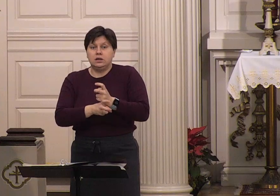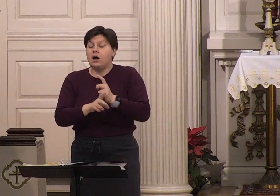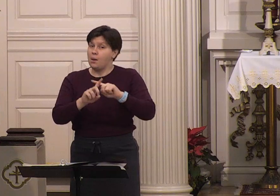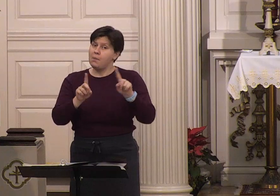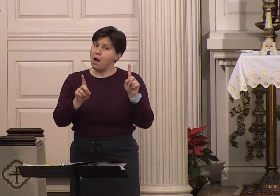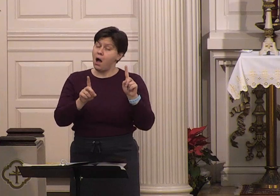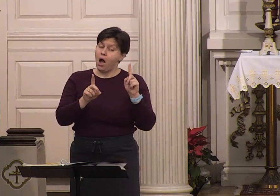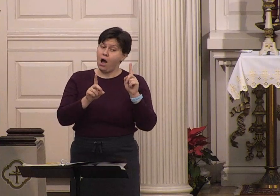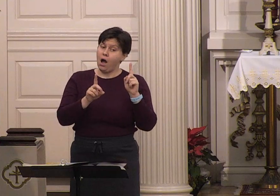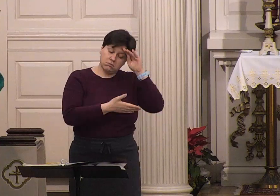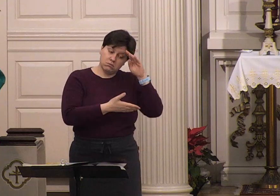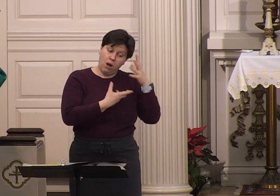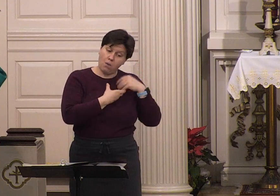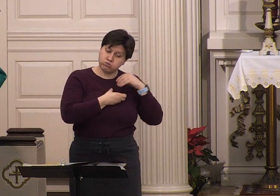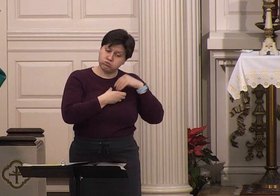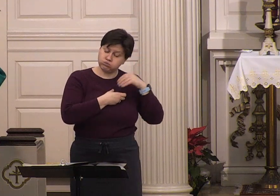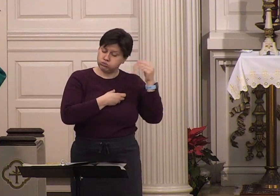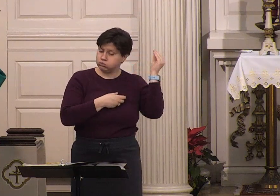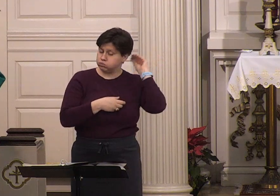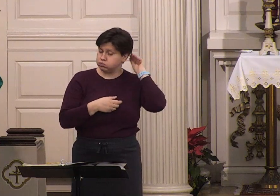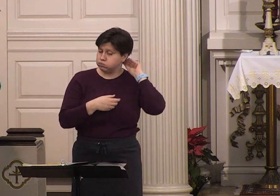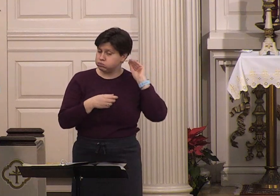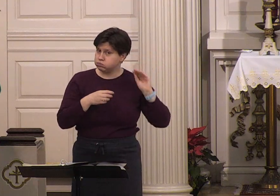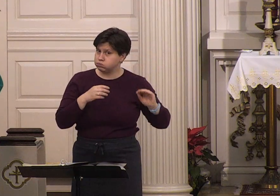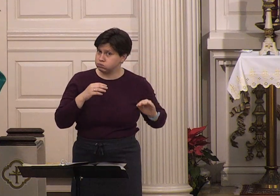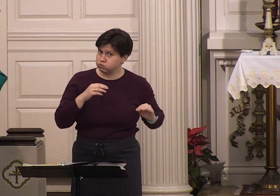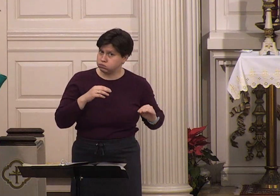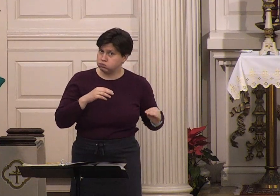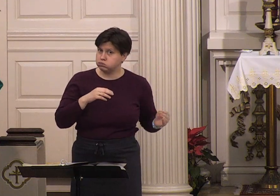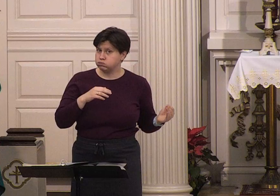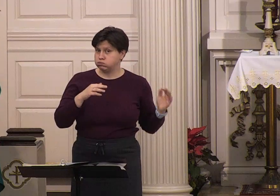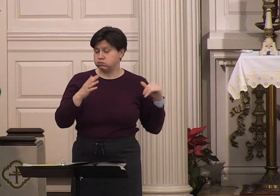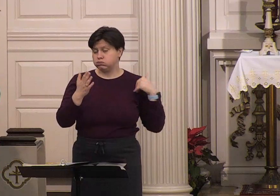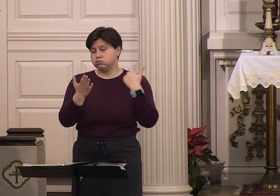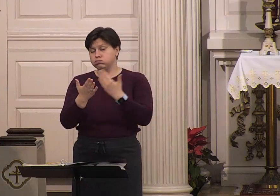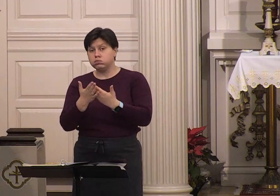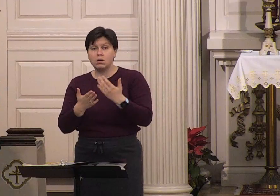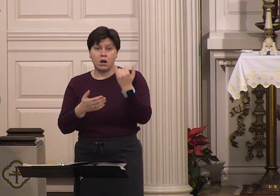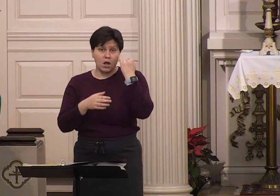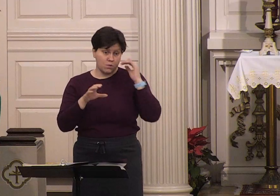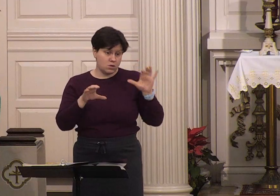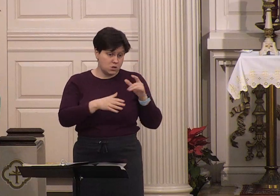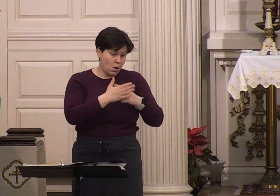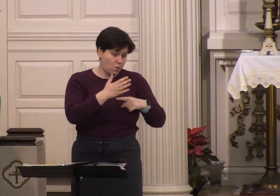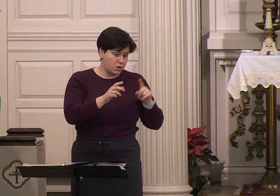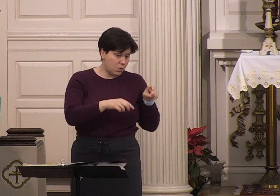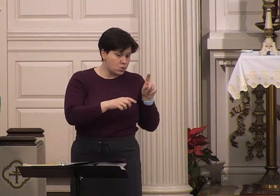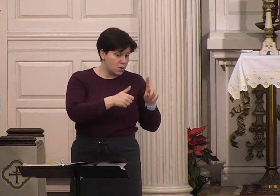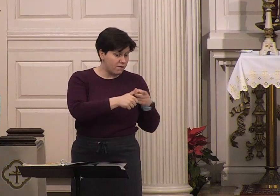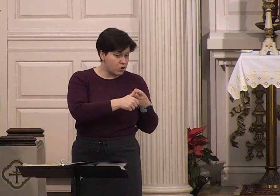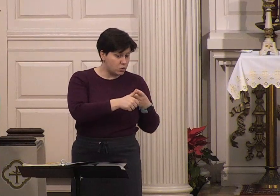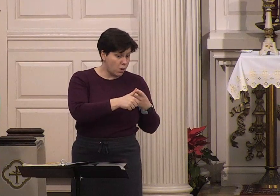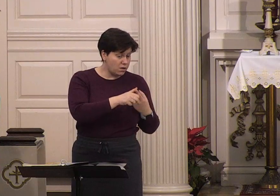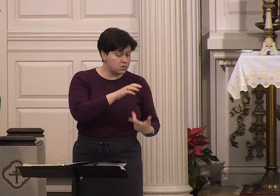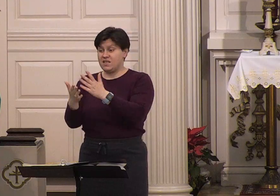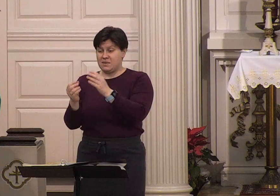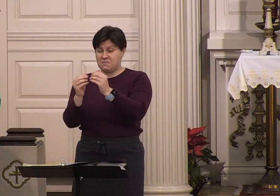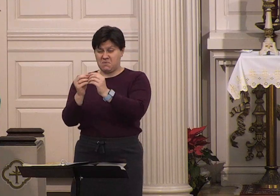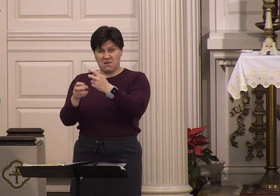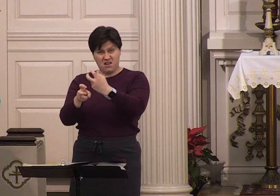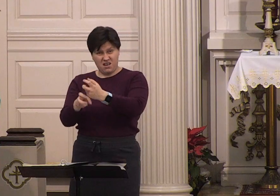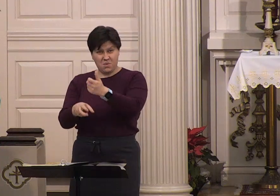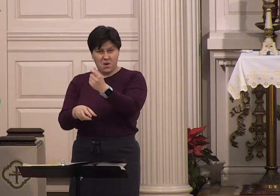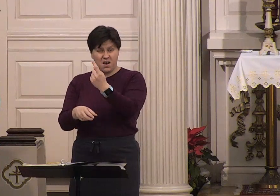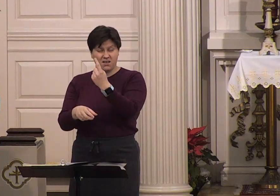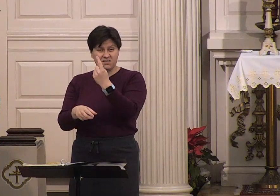we've done what we were supposed to with the first ones, our hearts are stronger.